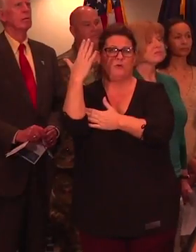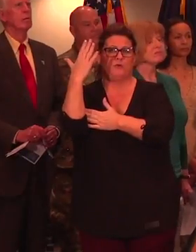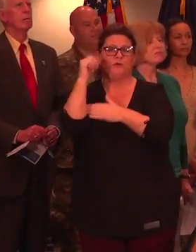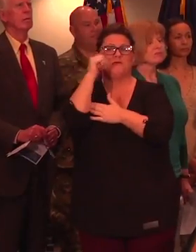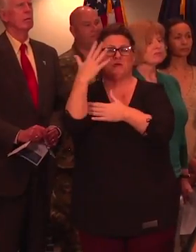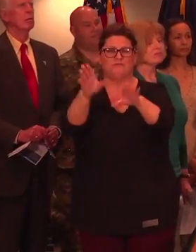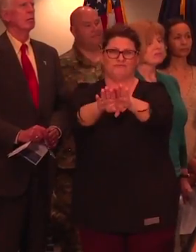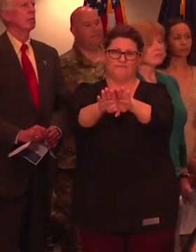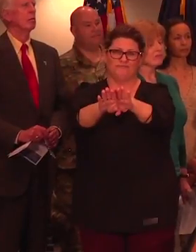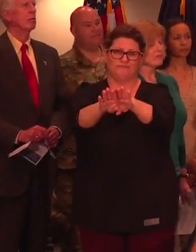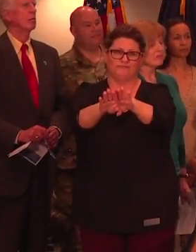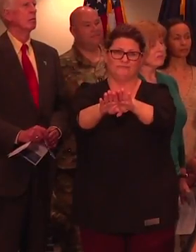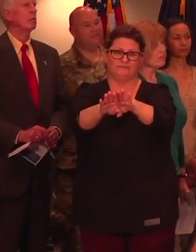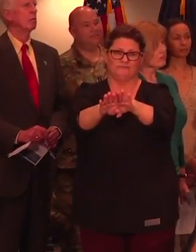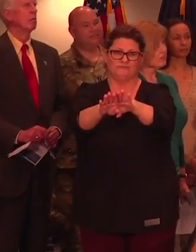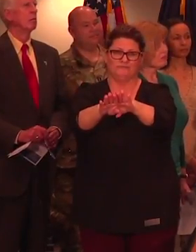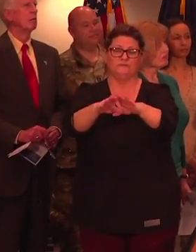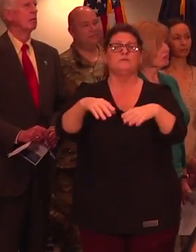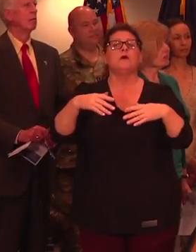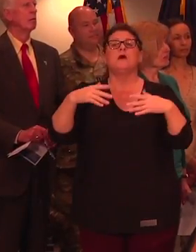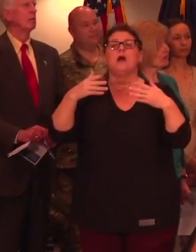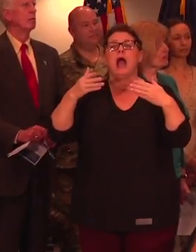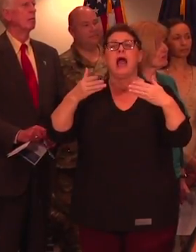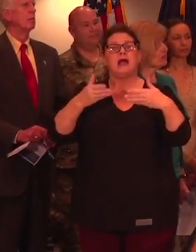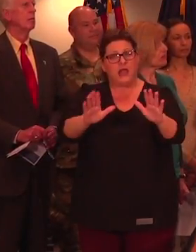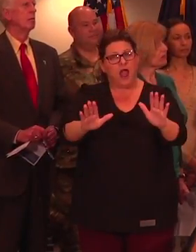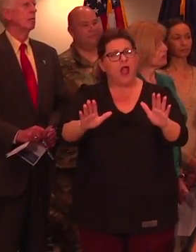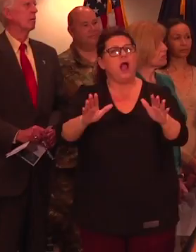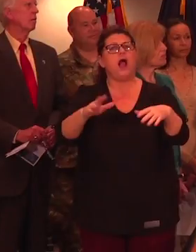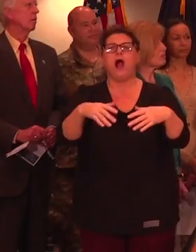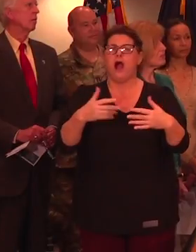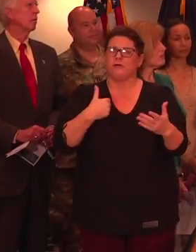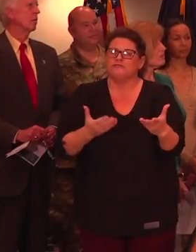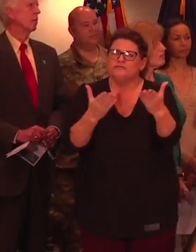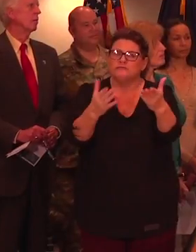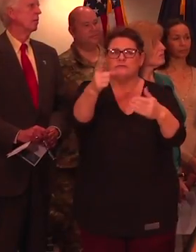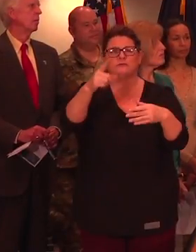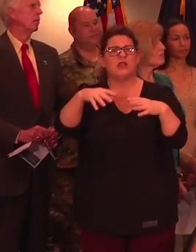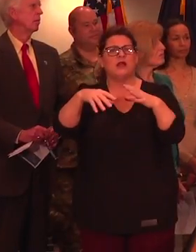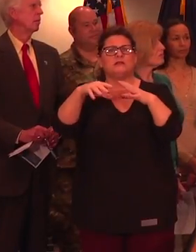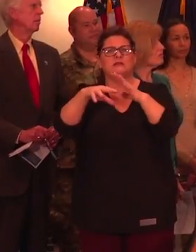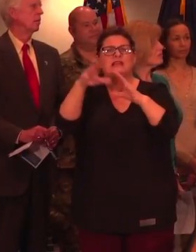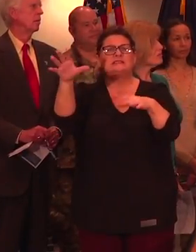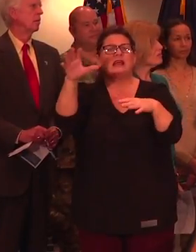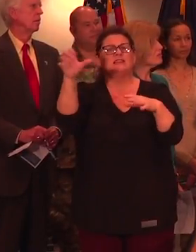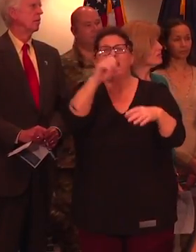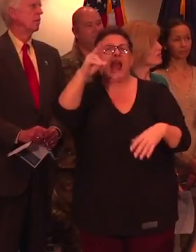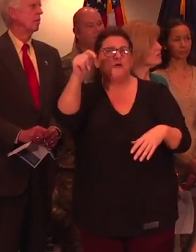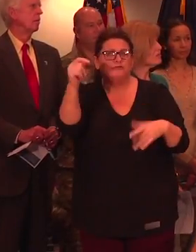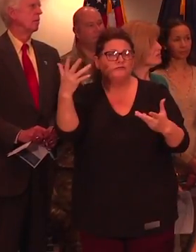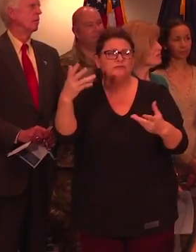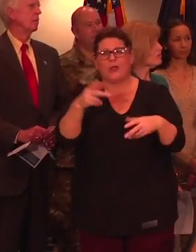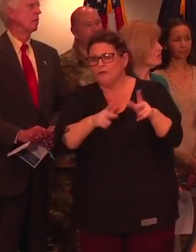It is allowed and recommended that takeout, curbside delivery of food to homes,